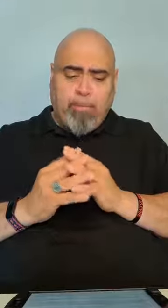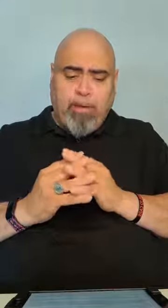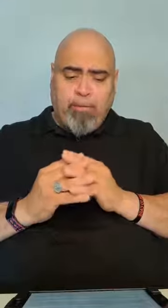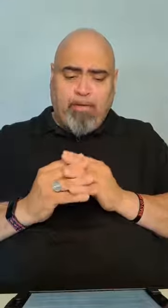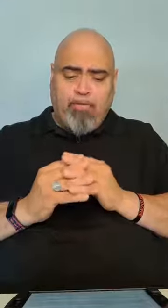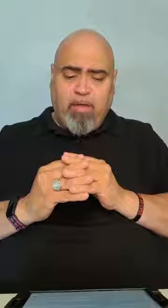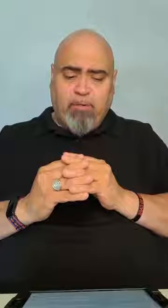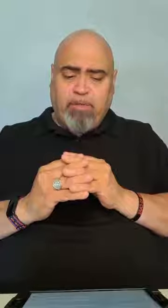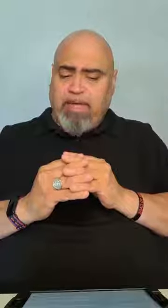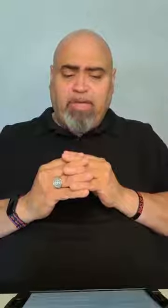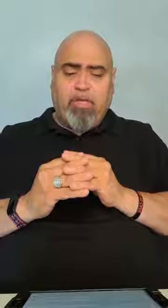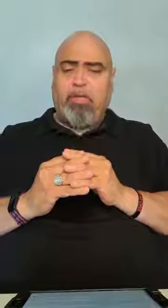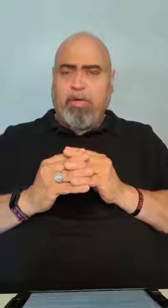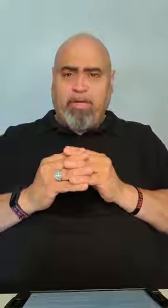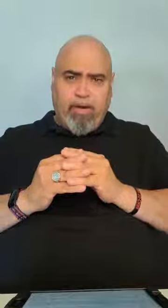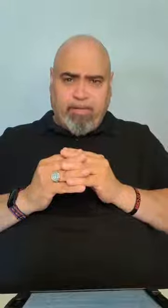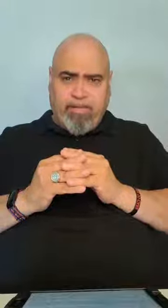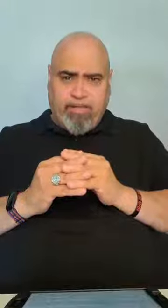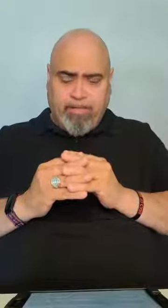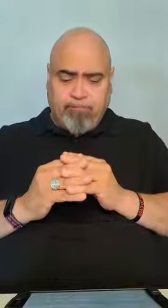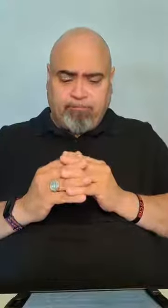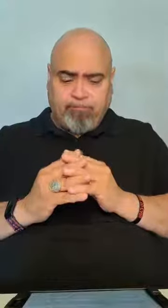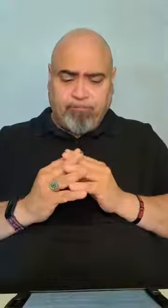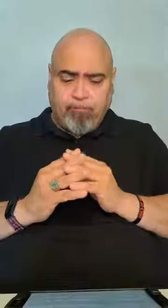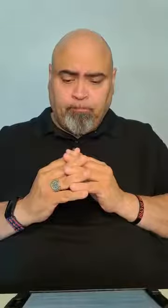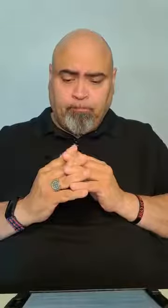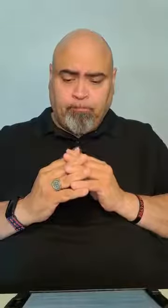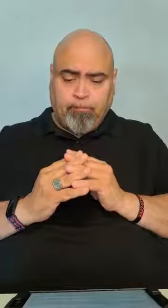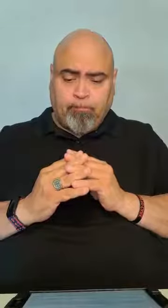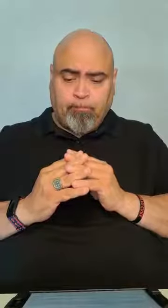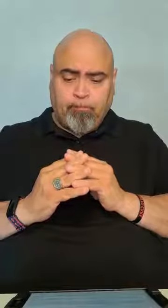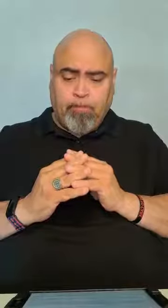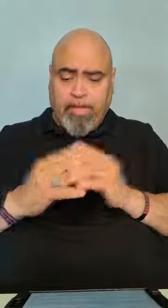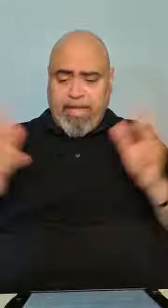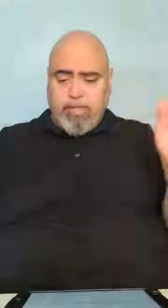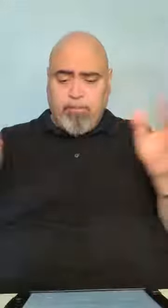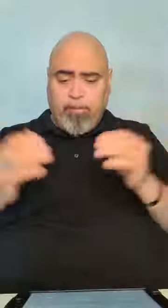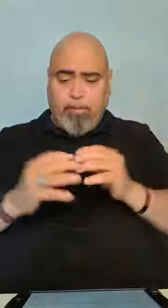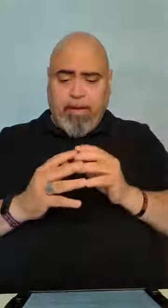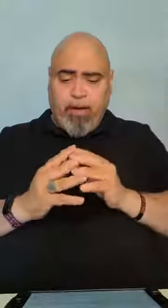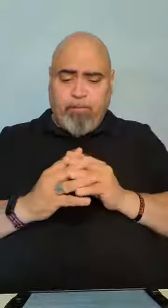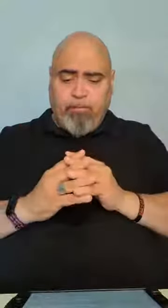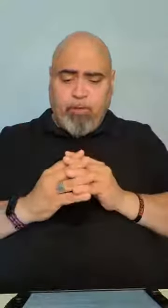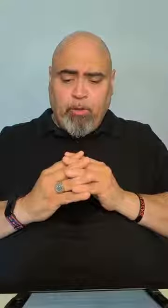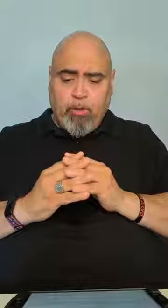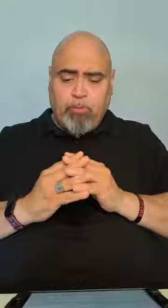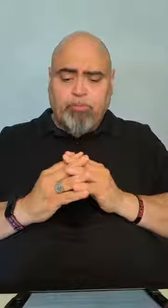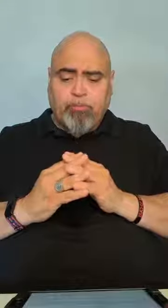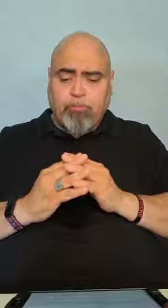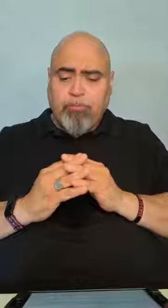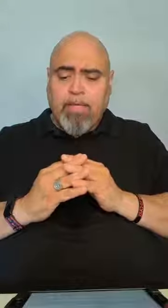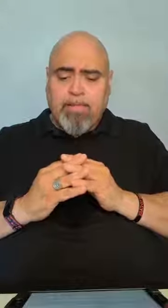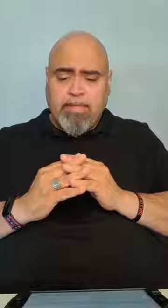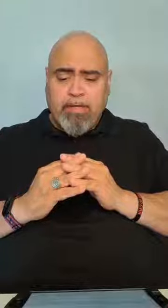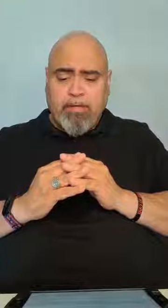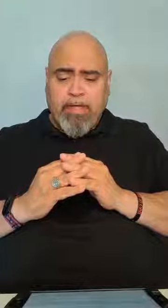by my Father, take your inheritance, the kingdom prepared for you since the creation